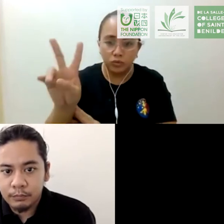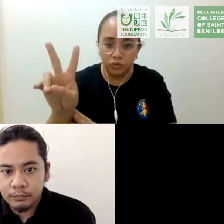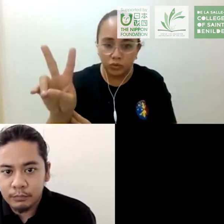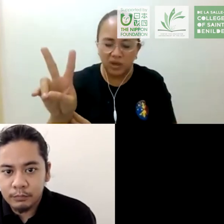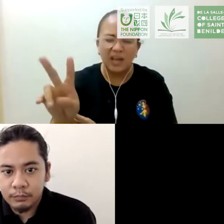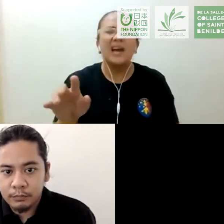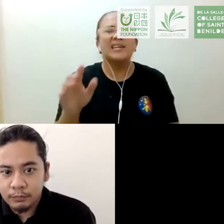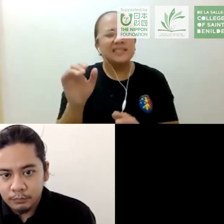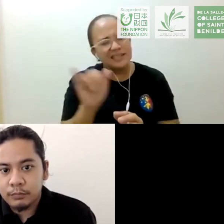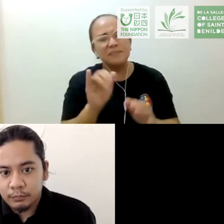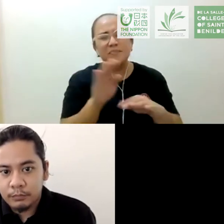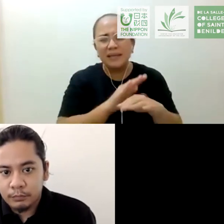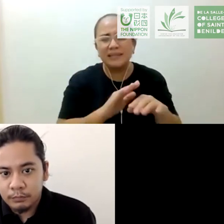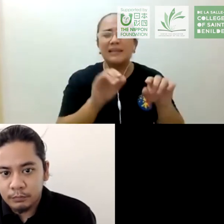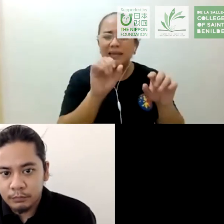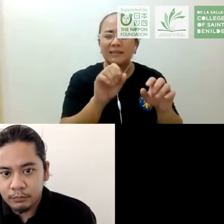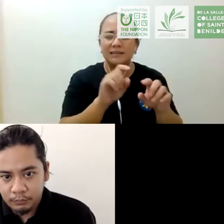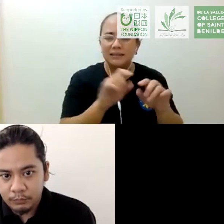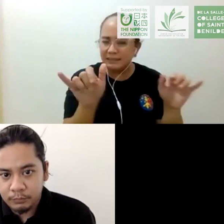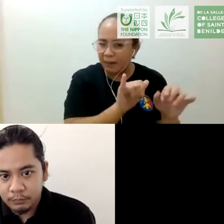same, but a little bit different.